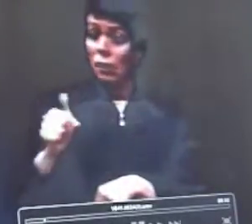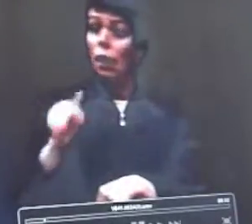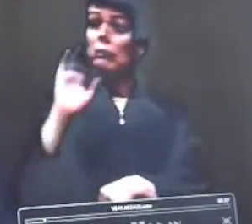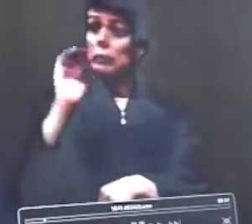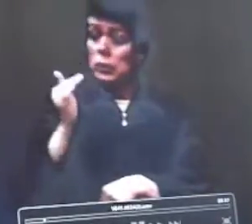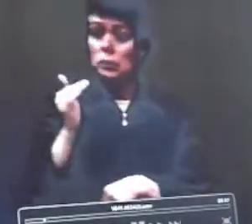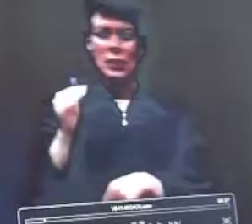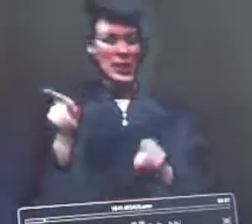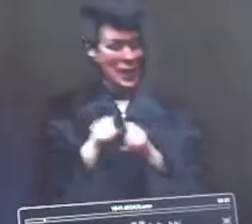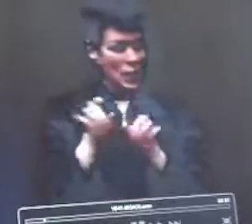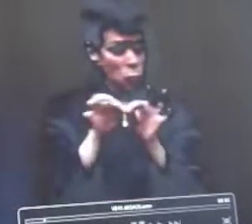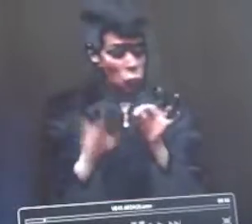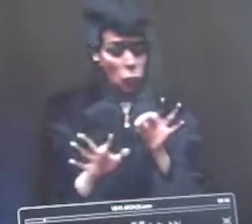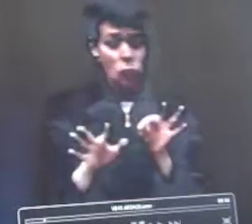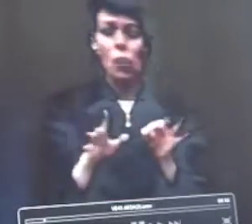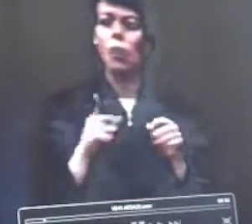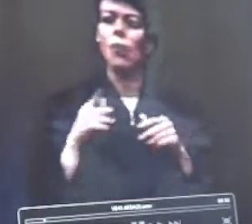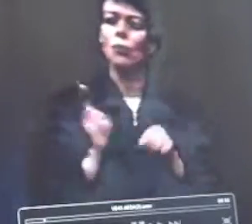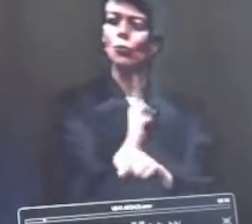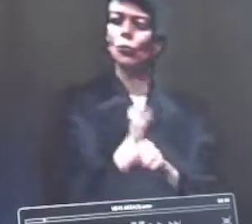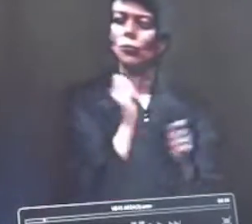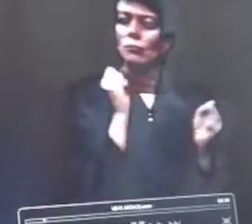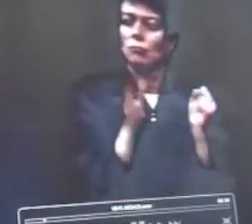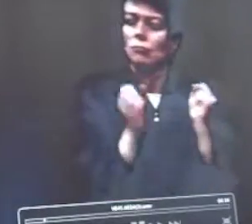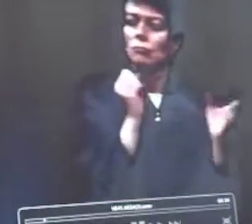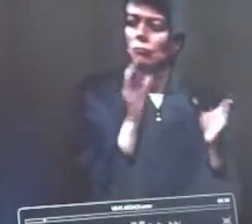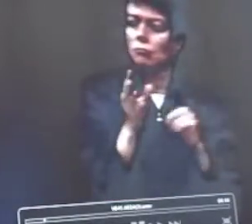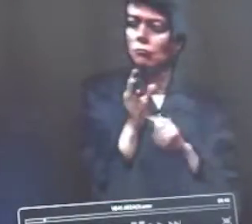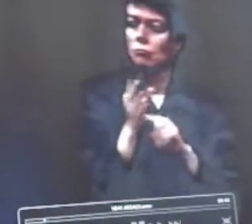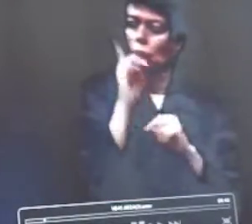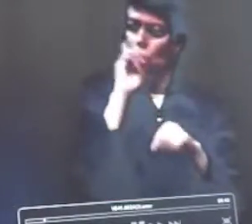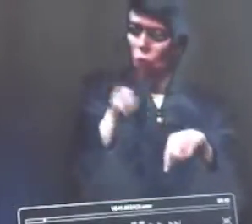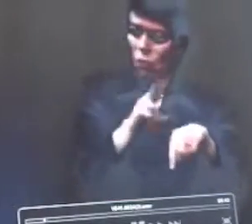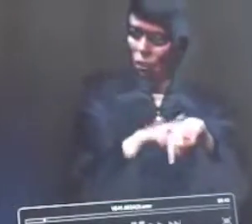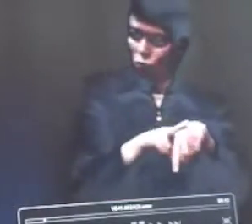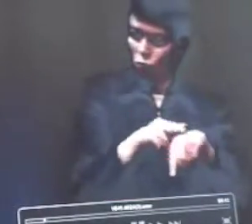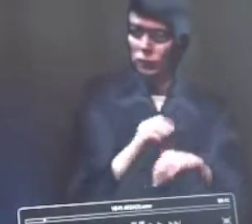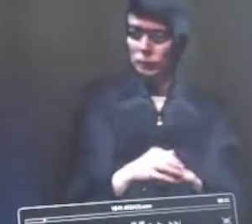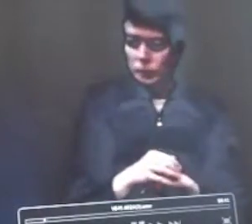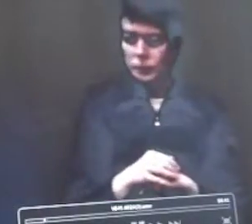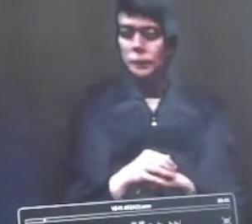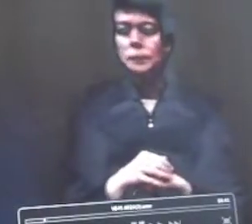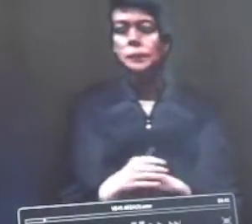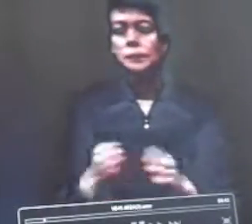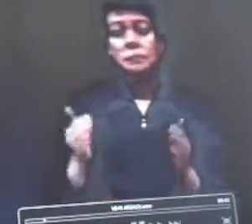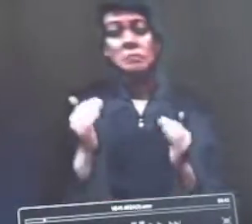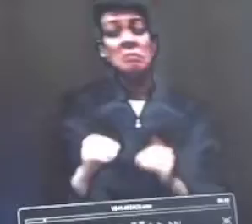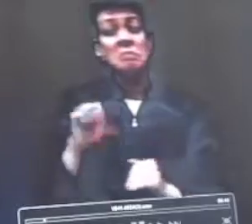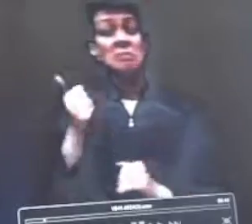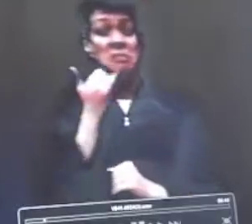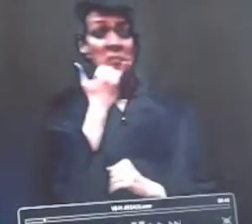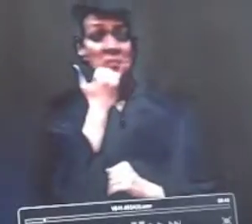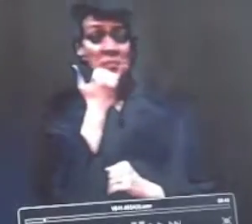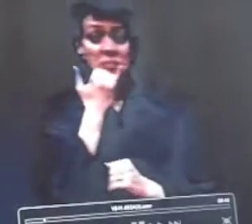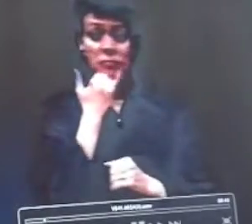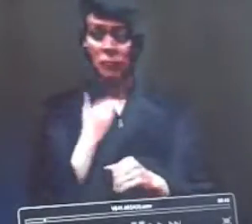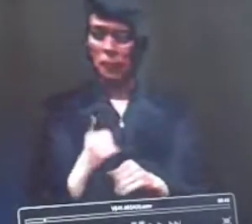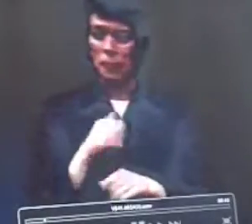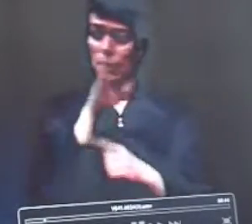But during consecutive interpreting, the same interpreter will use a more natural sign language and more natural